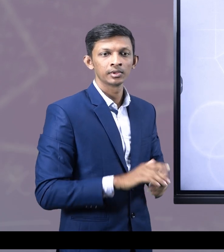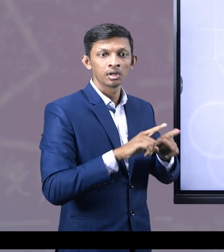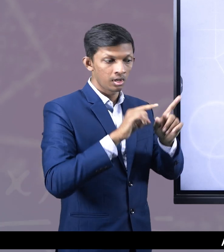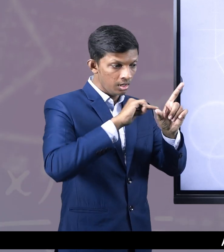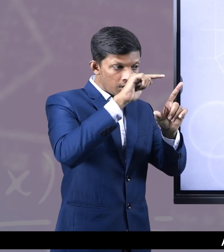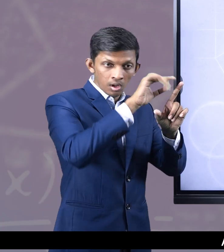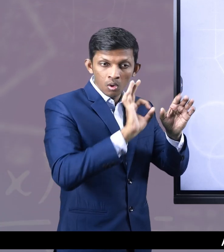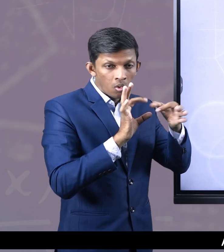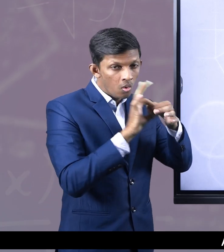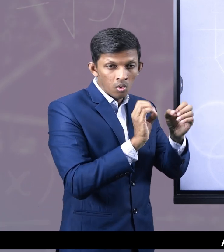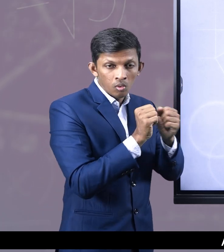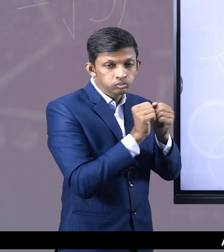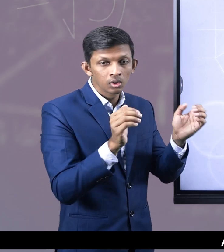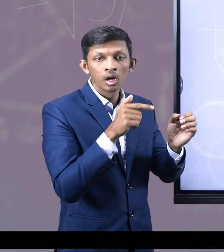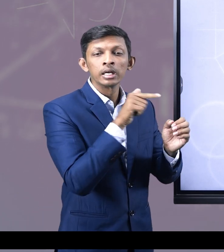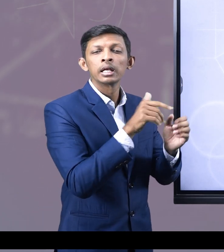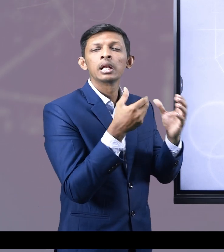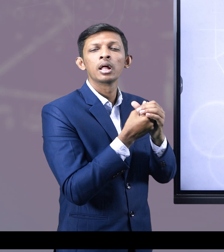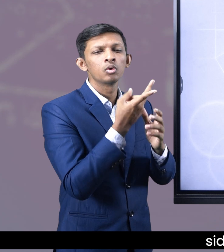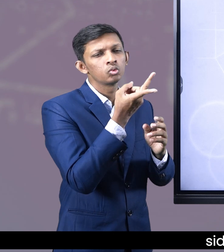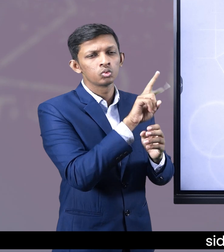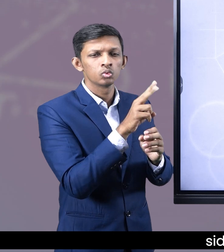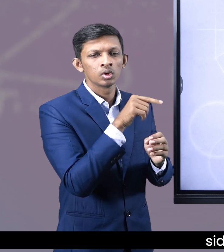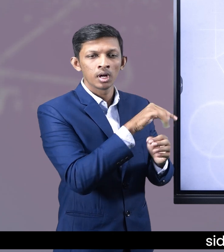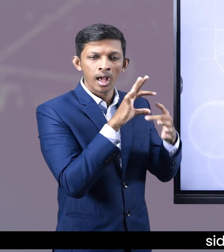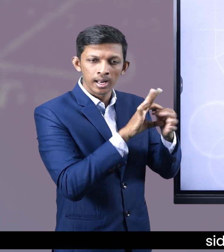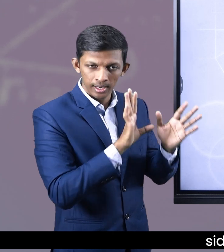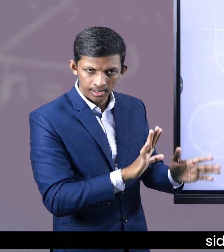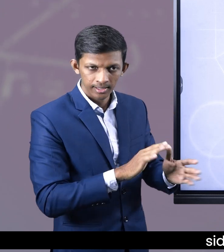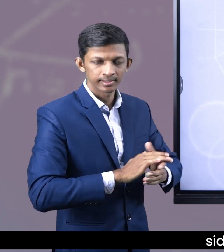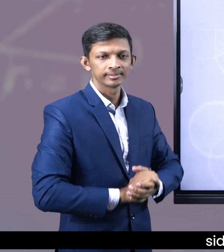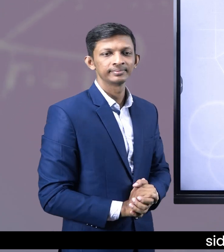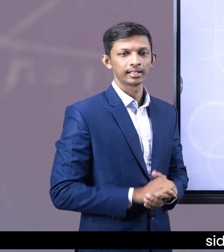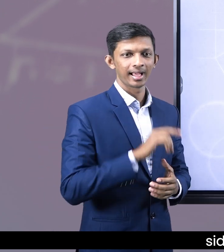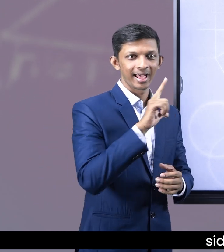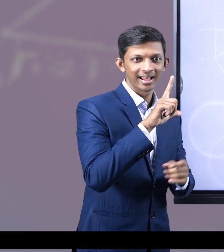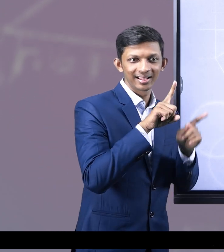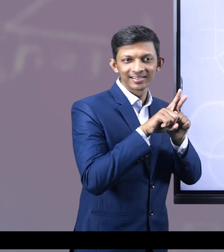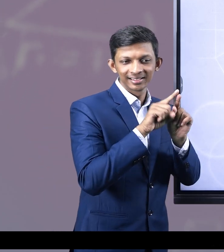A non-common arm could be on either side of the common arm. Linear pair.